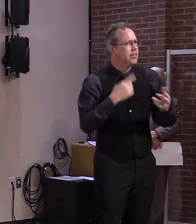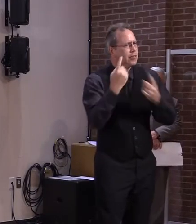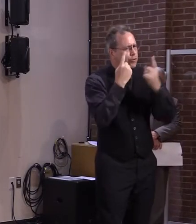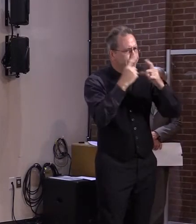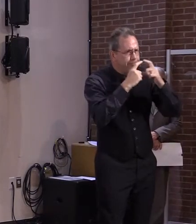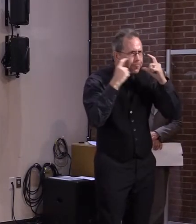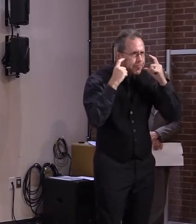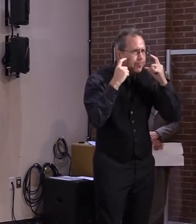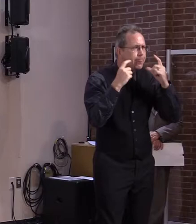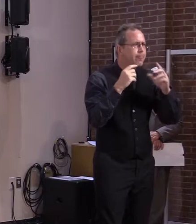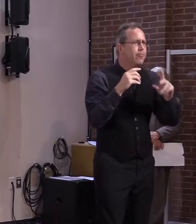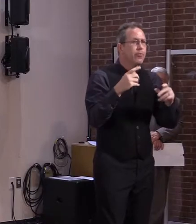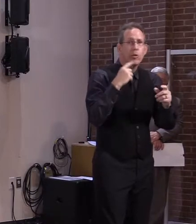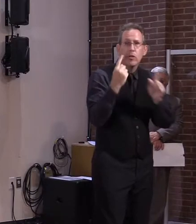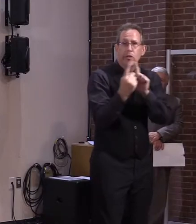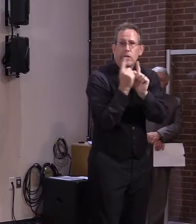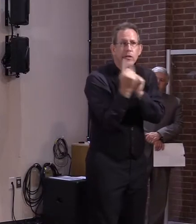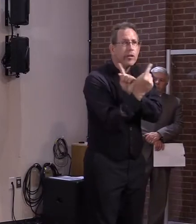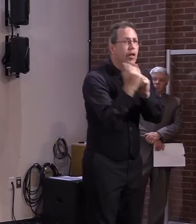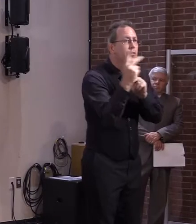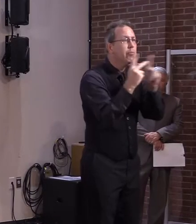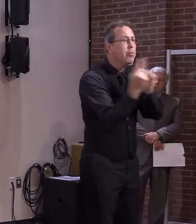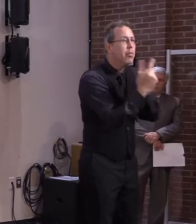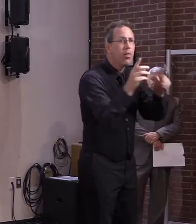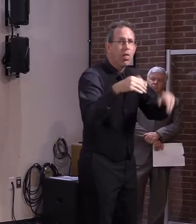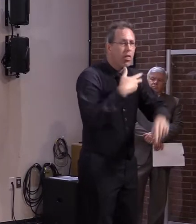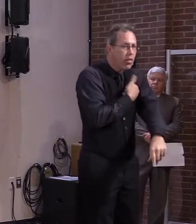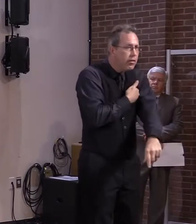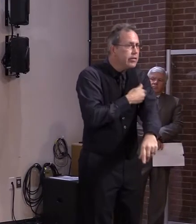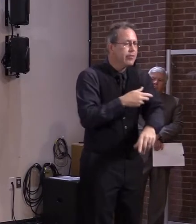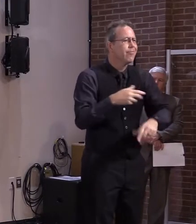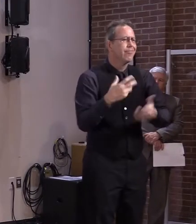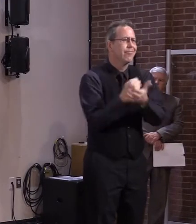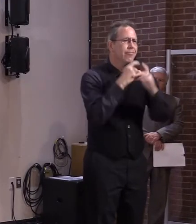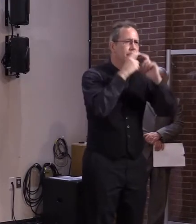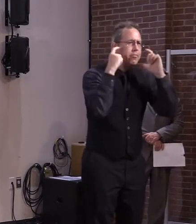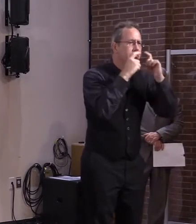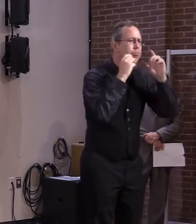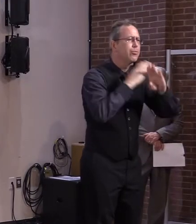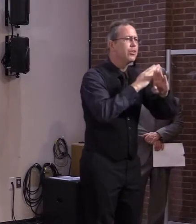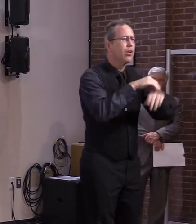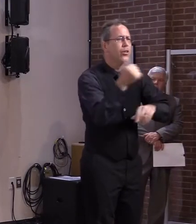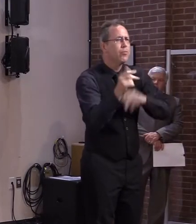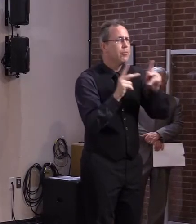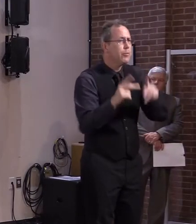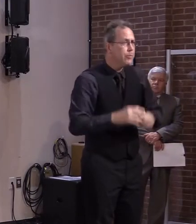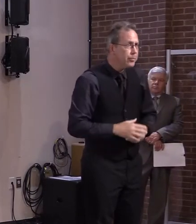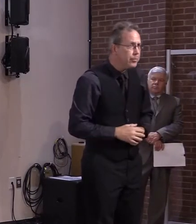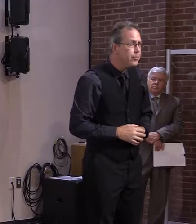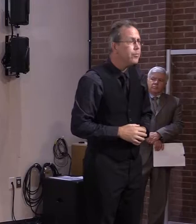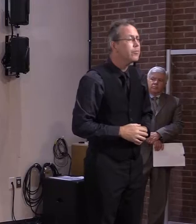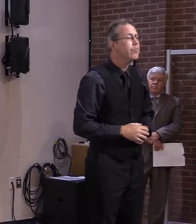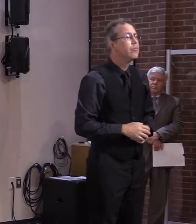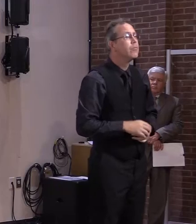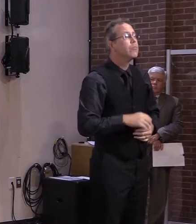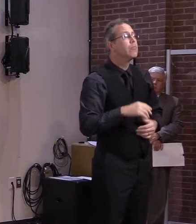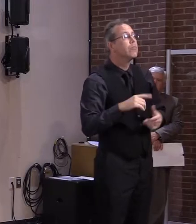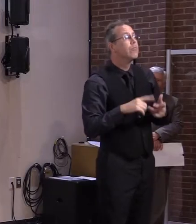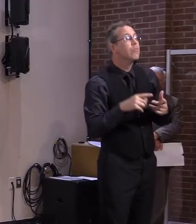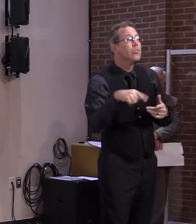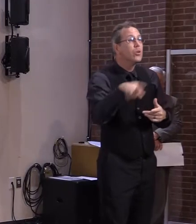with people from outside your household. And you should think about other protective measures like avoiding crowds and getting